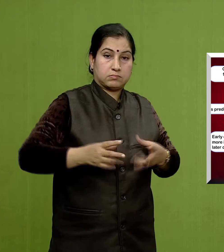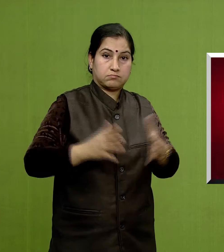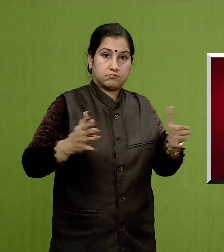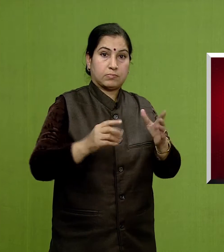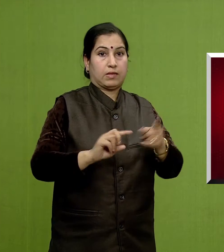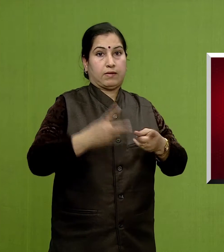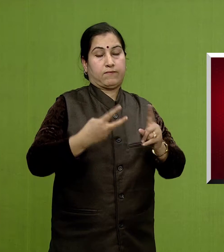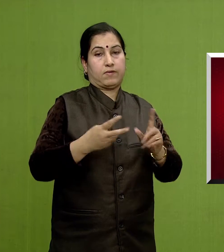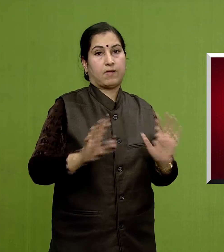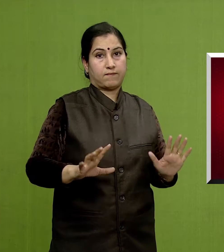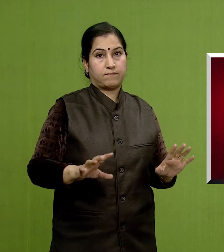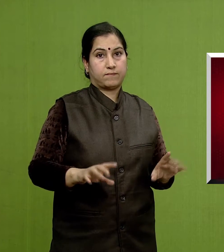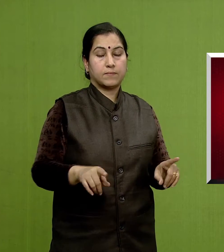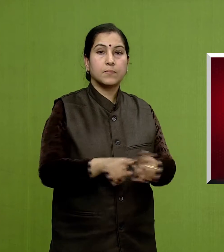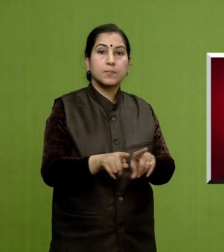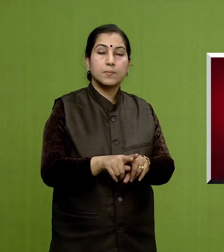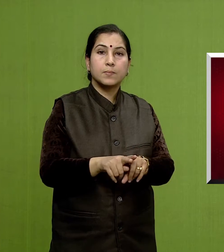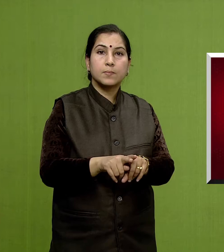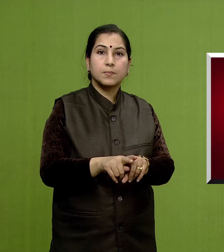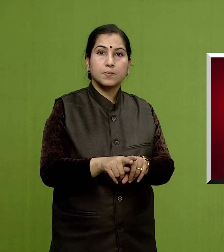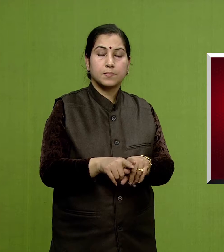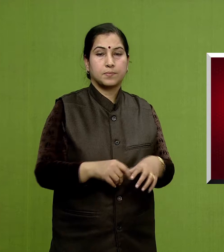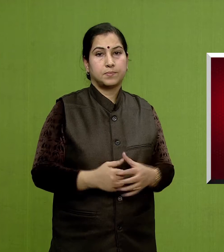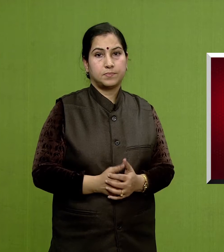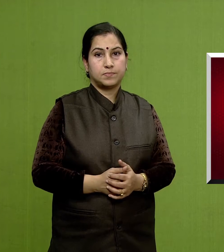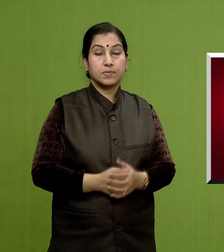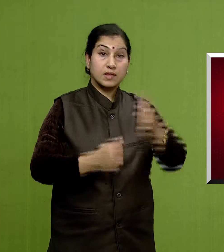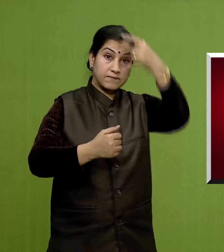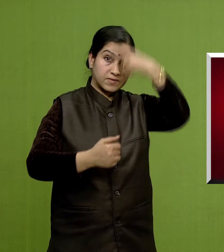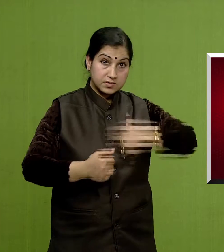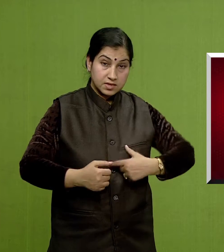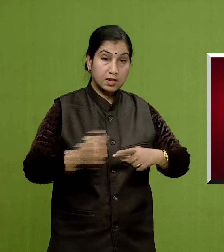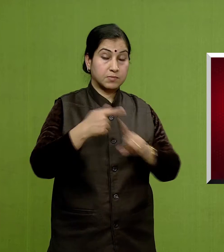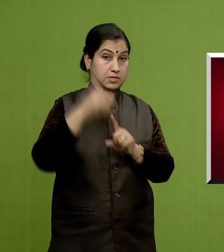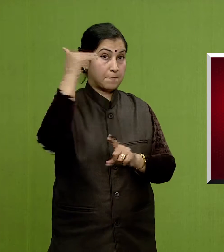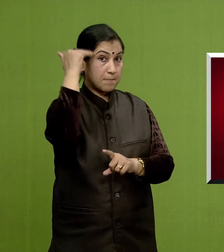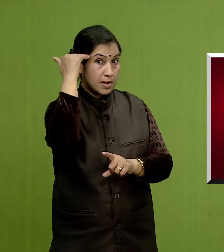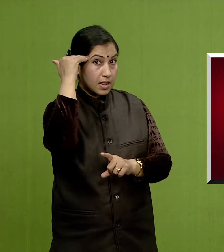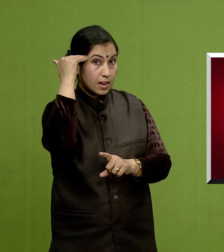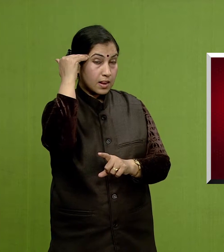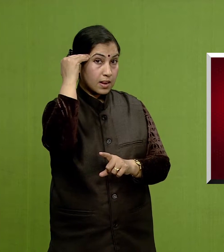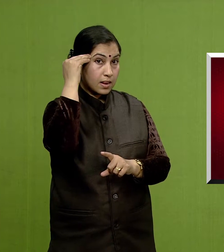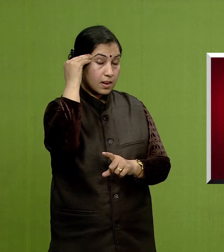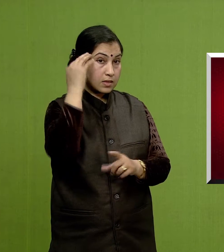The development of different physical and mental traits is